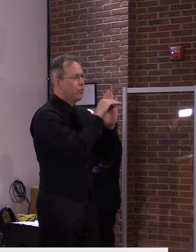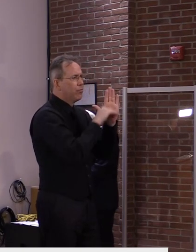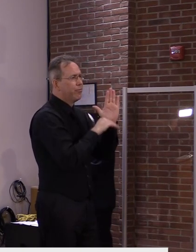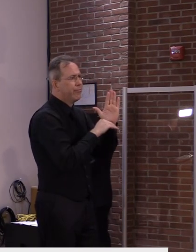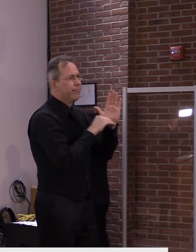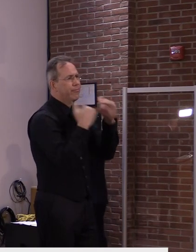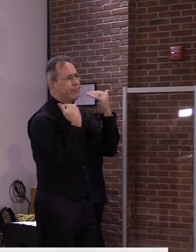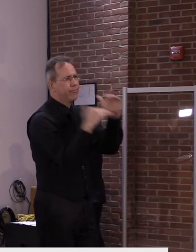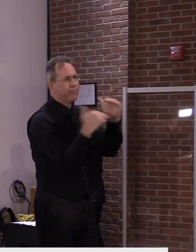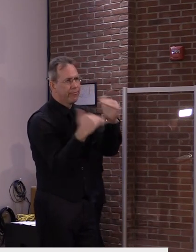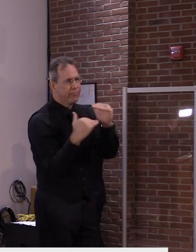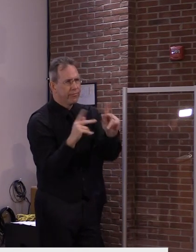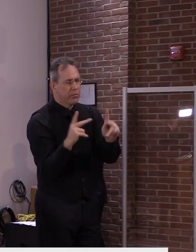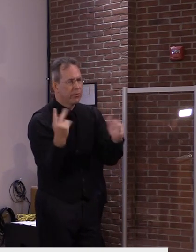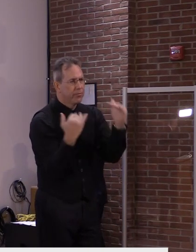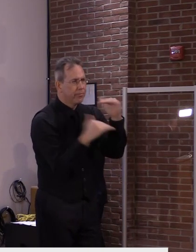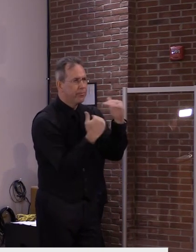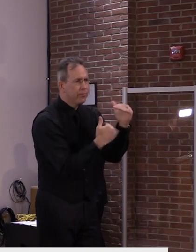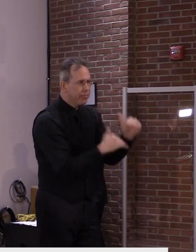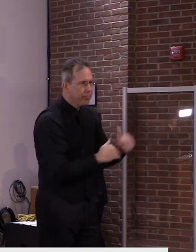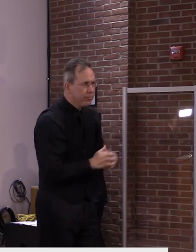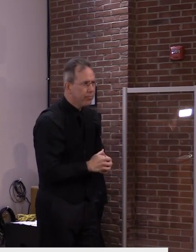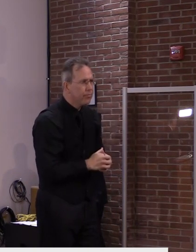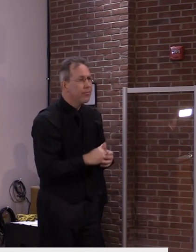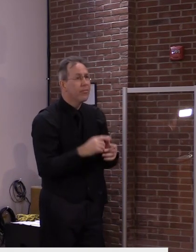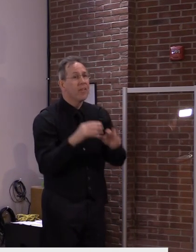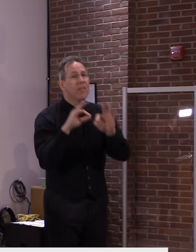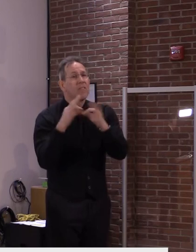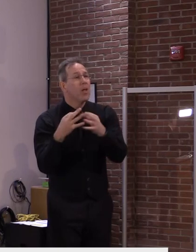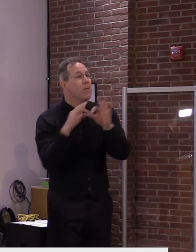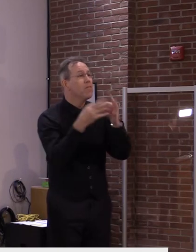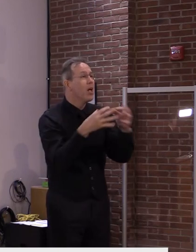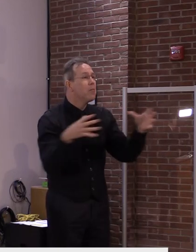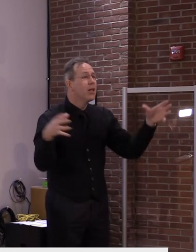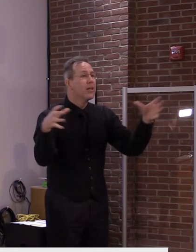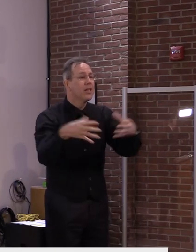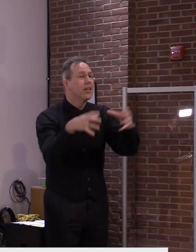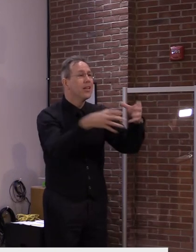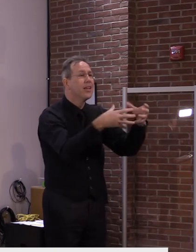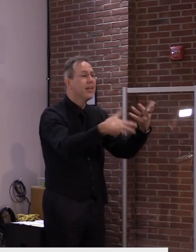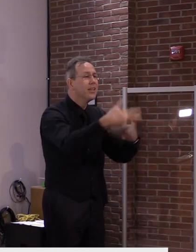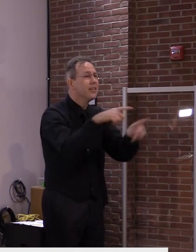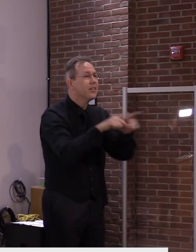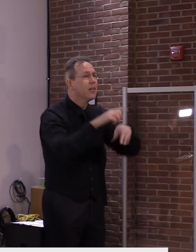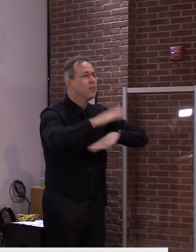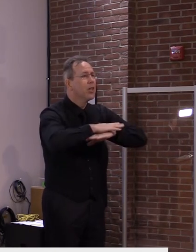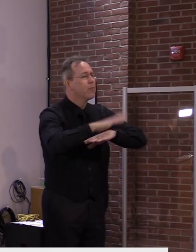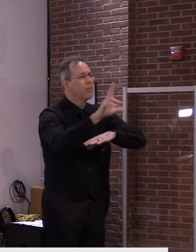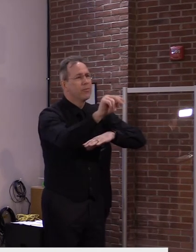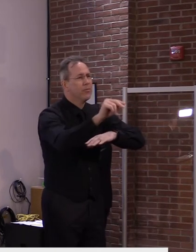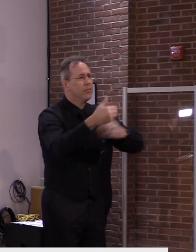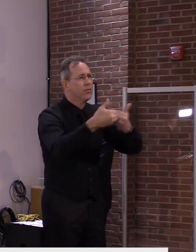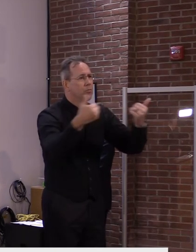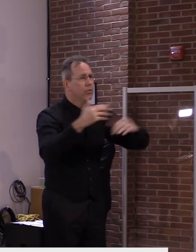are within their own household at this point. Great. Thanks very much for your time. You bet.